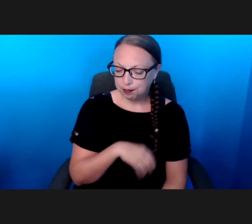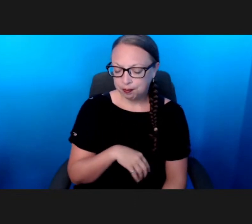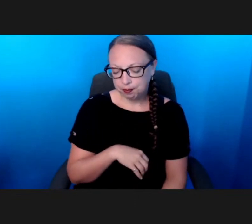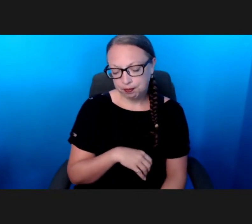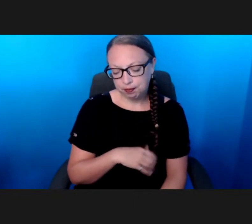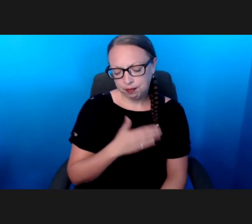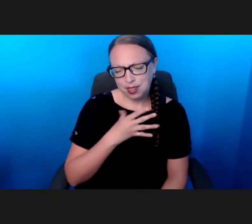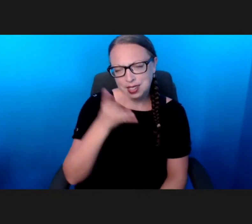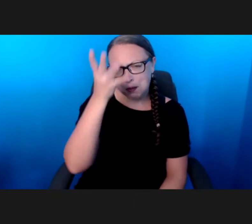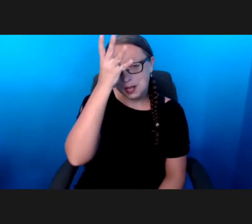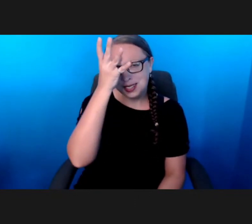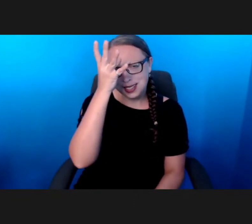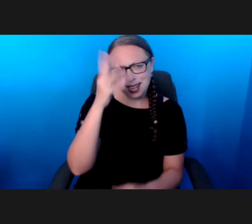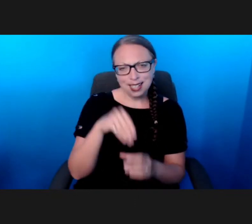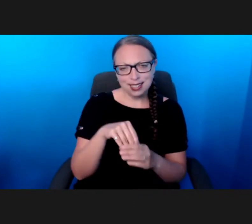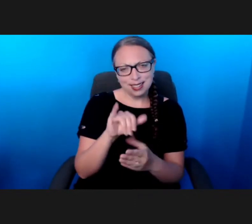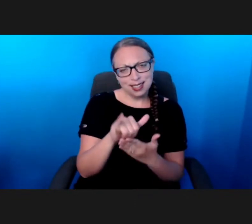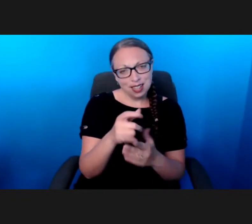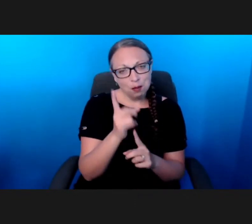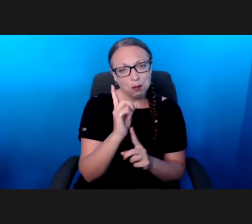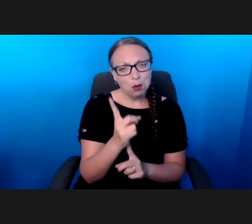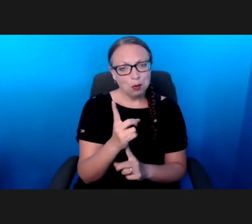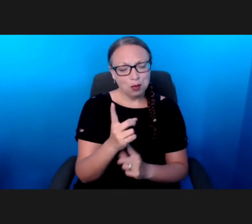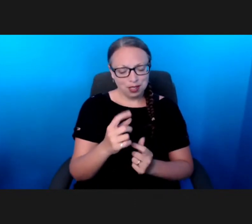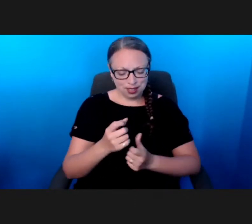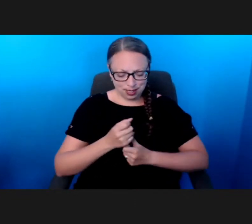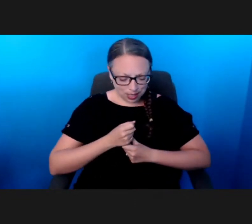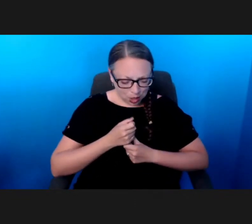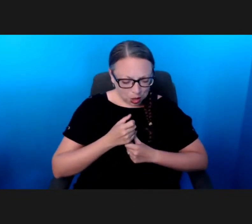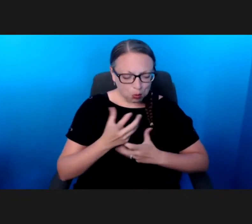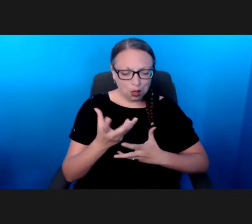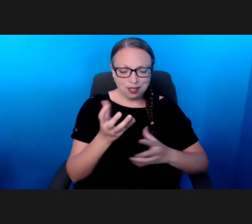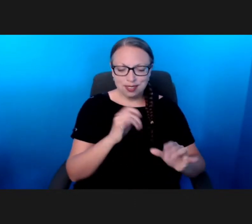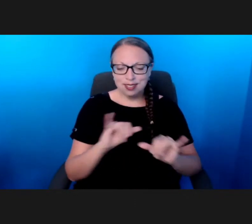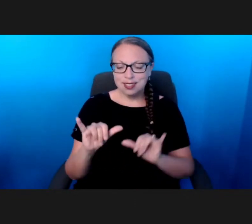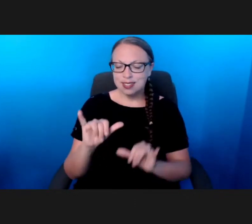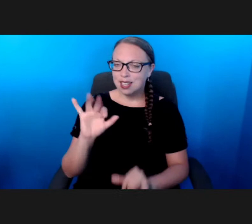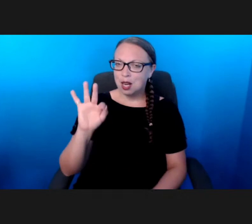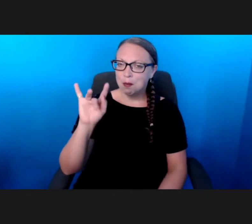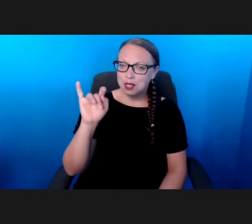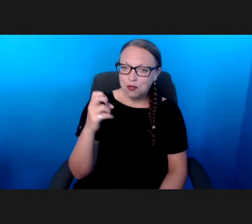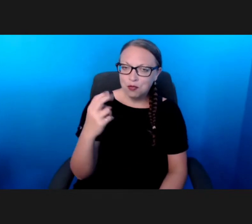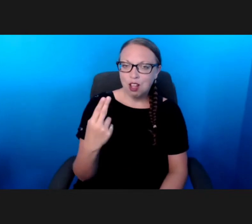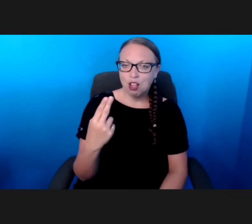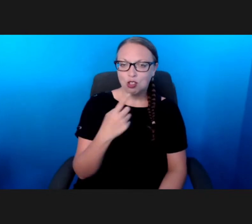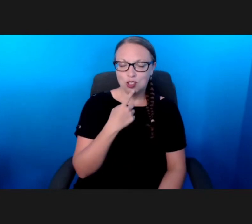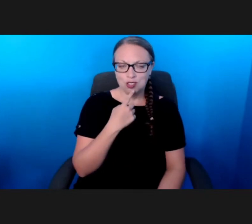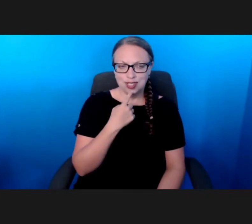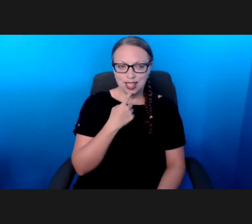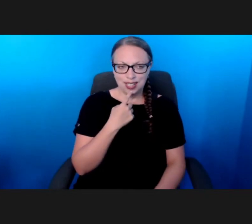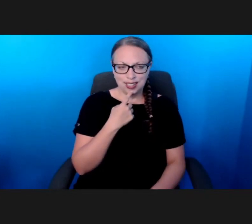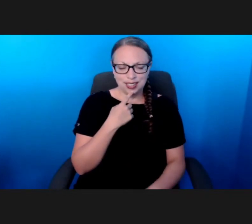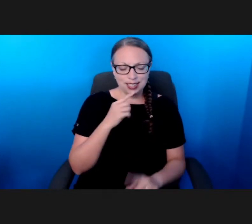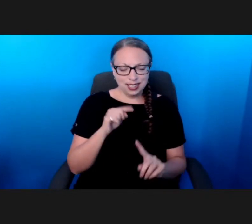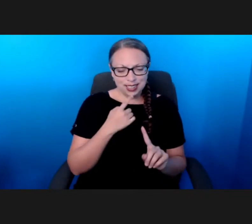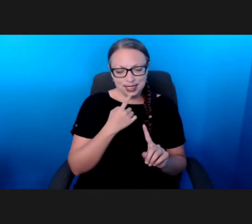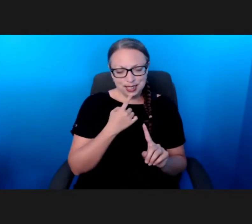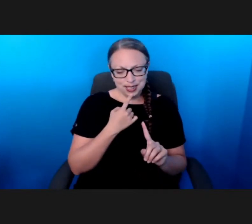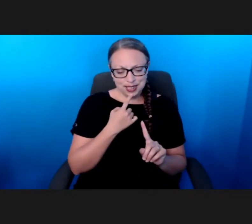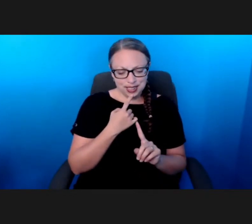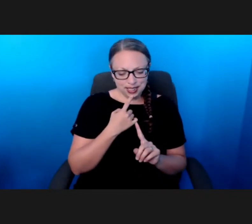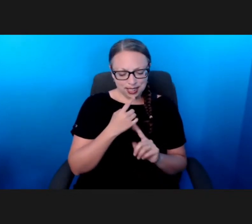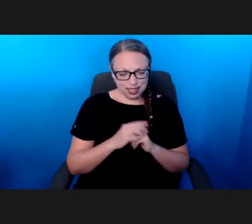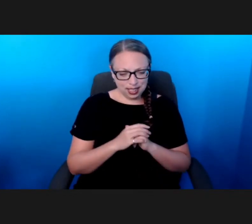that moment expressed what Fletch expressed, the great, what did he say, his